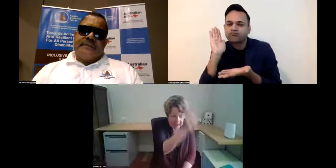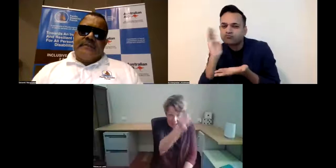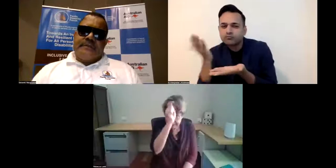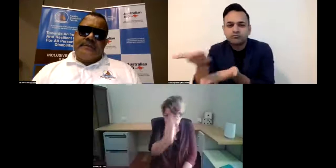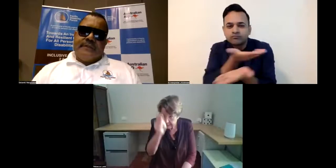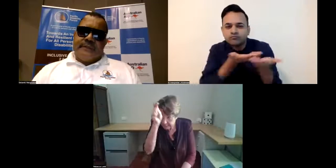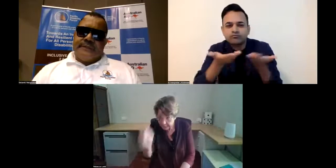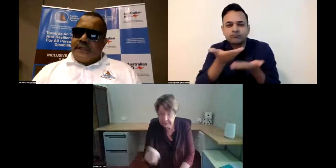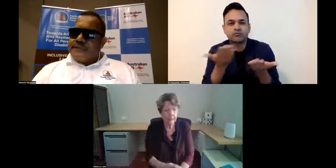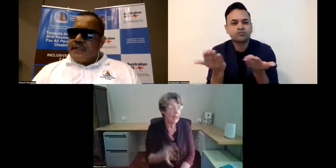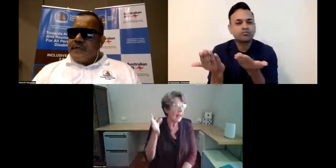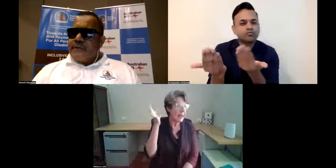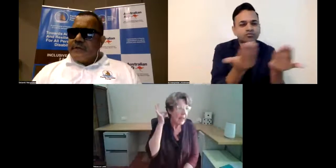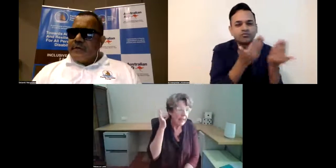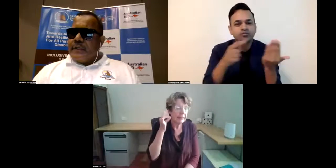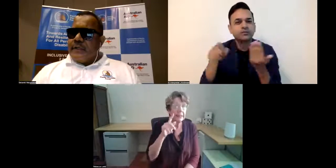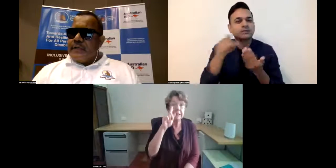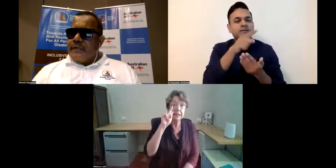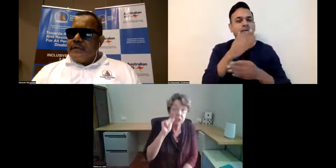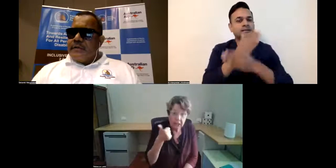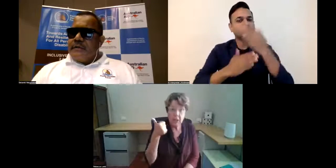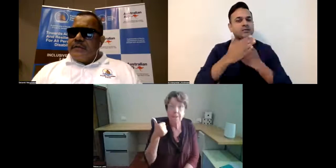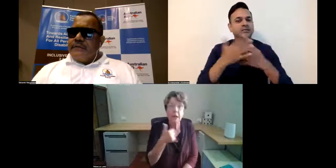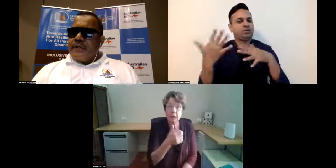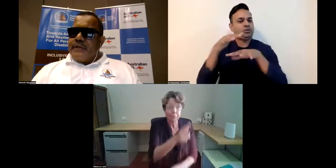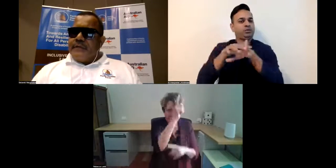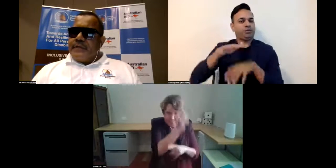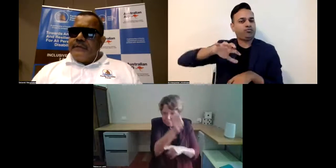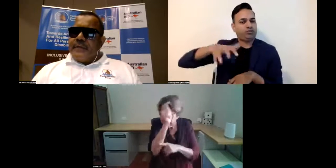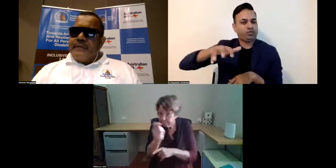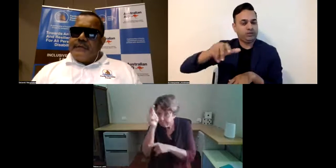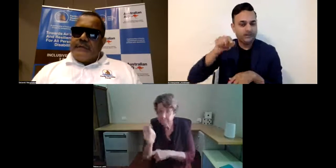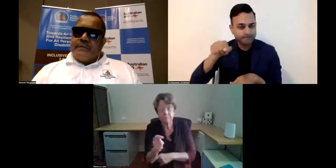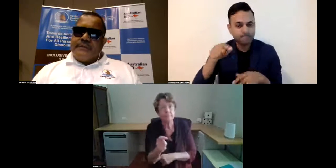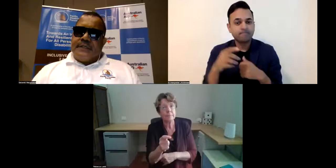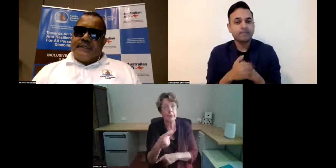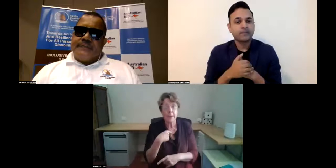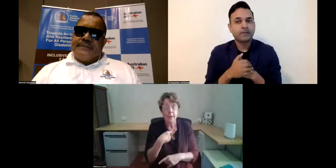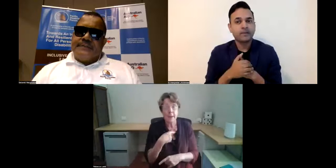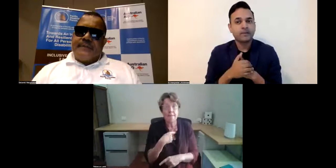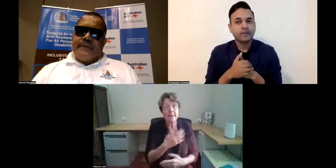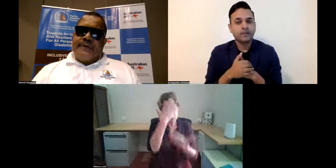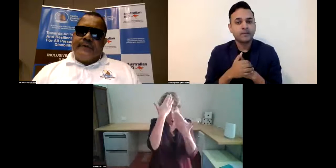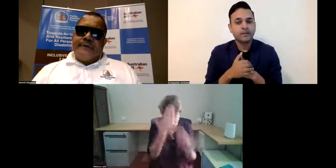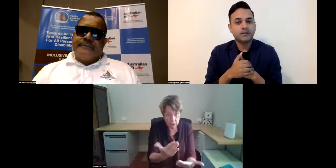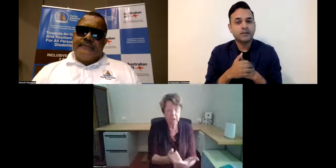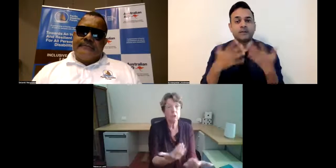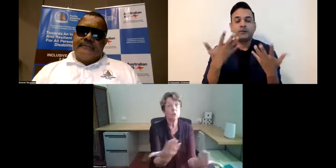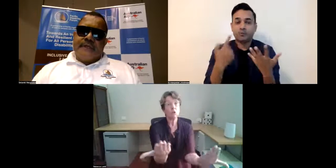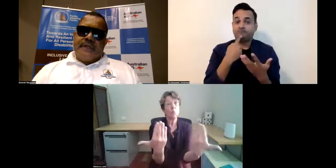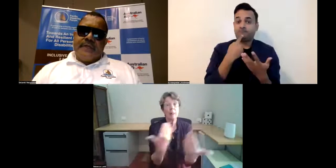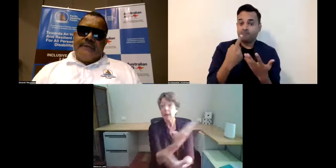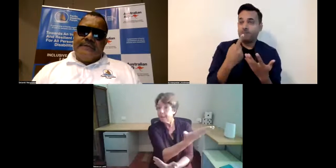disabilities, distinguished guests, and I now have the honor of welcoming and inviting the co-chair of Pacific Disability